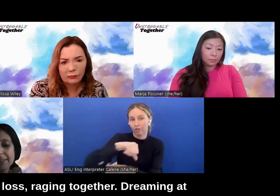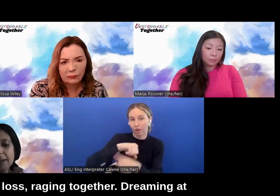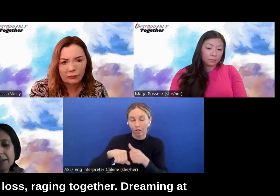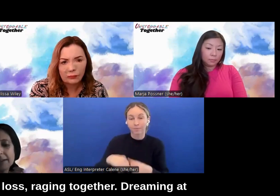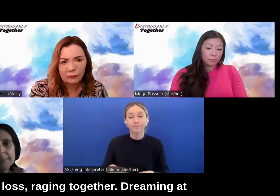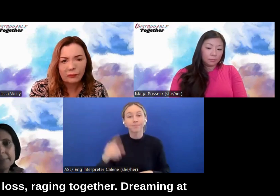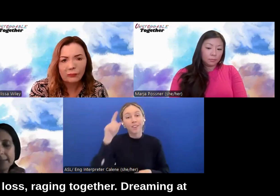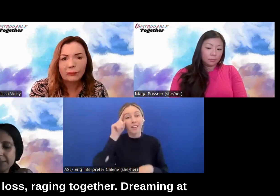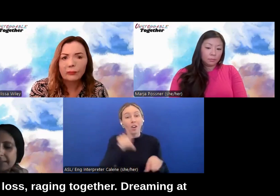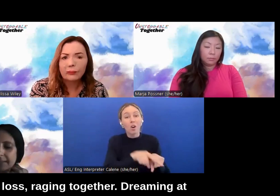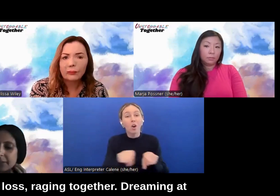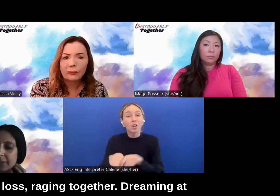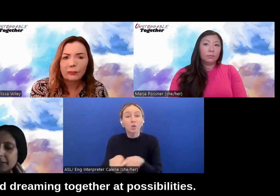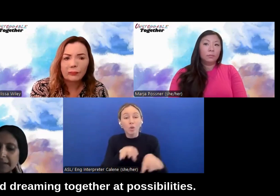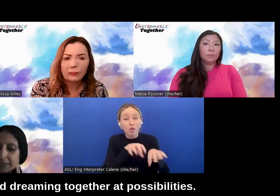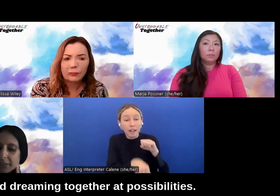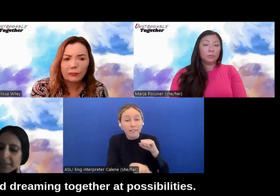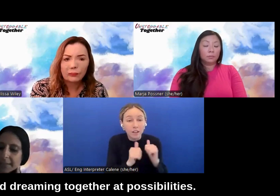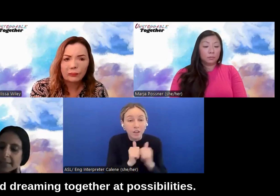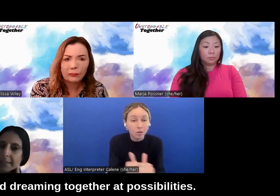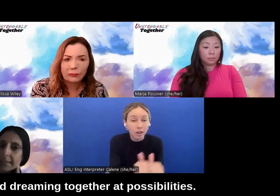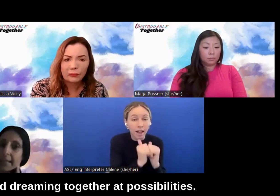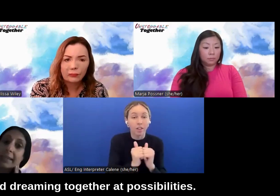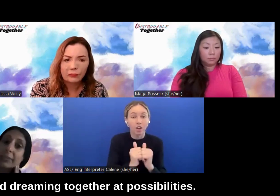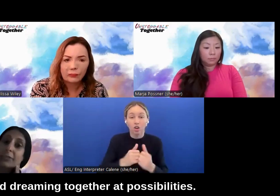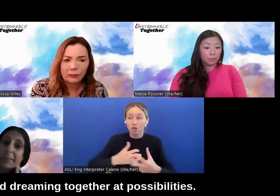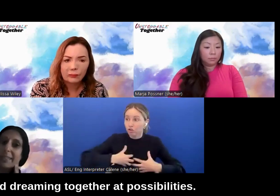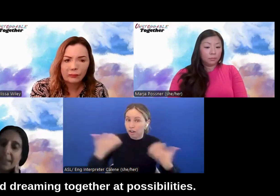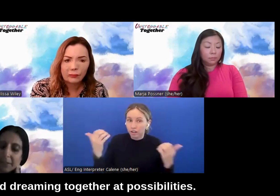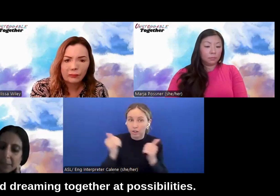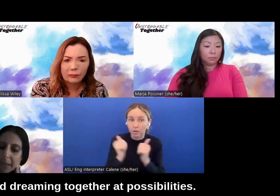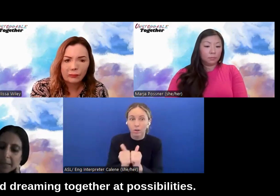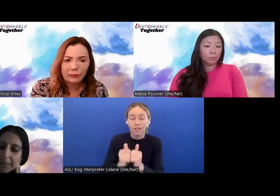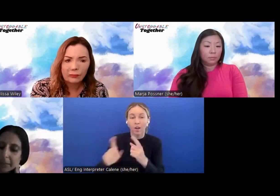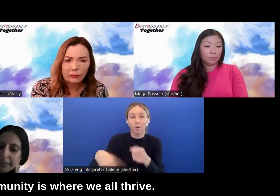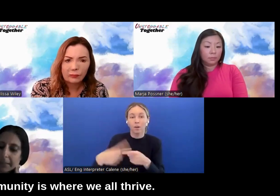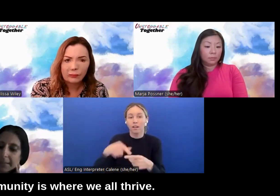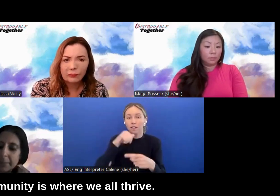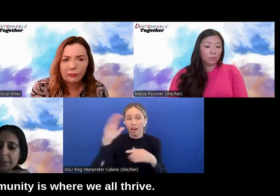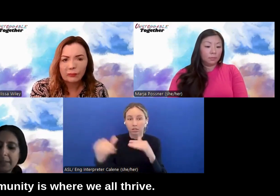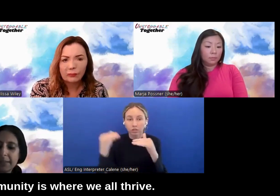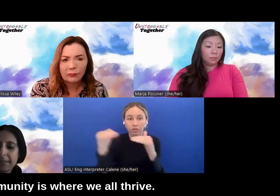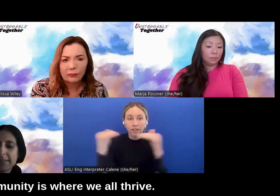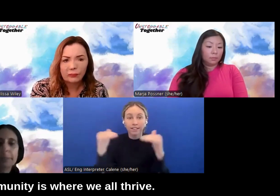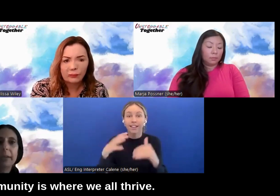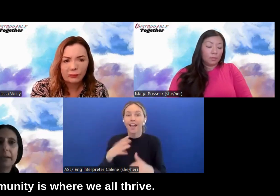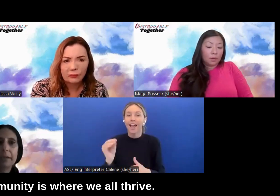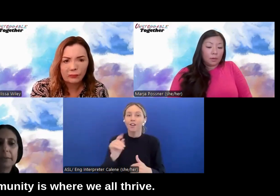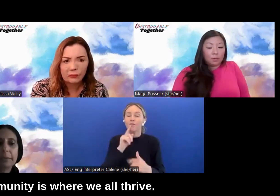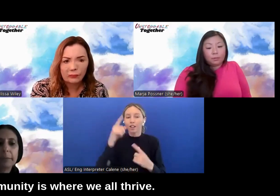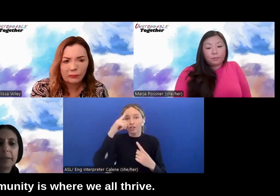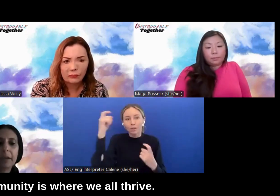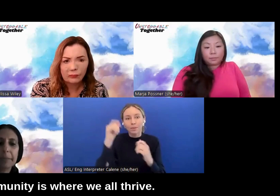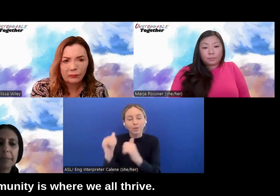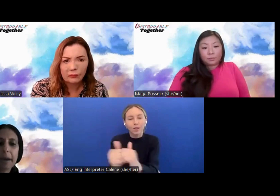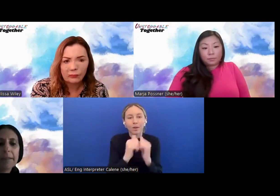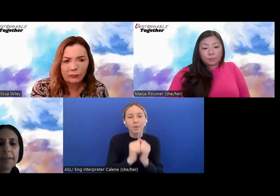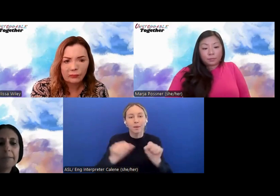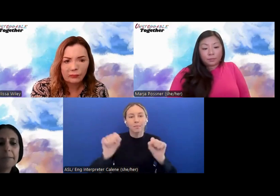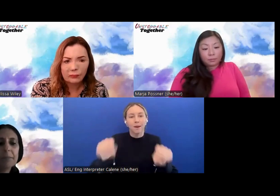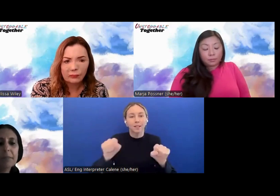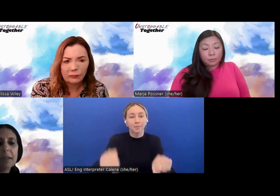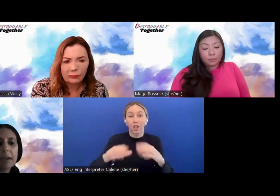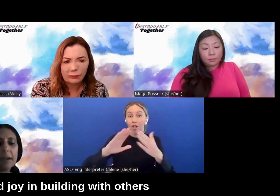together at loss, raging together at injustices, and dreaming together at possibilities. Community is where we all